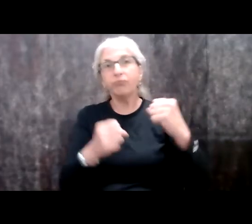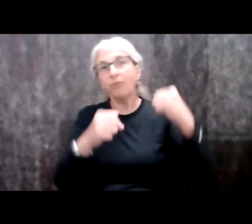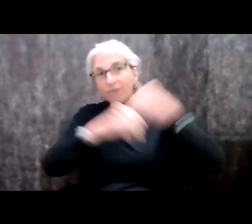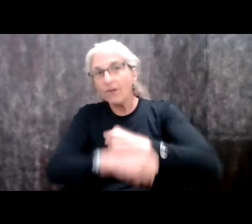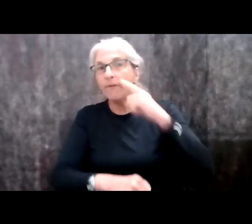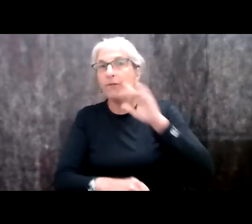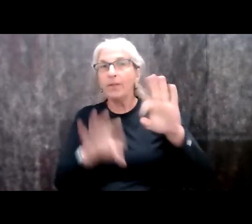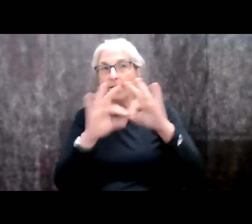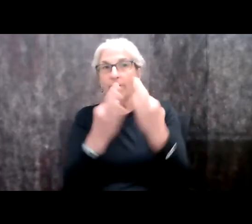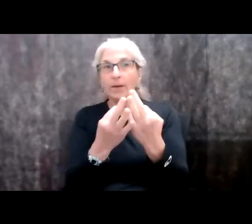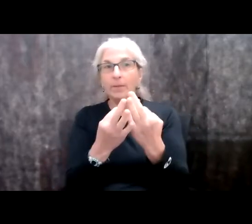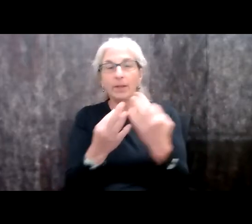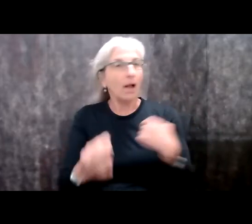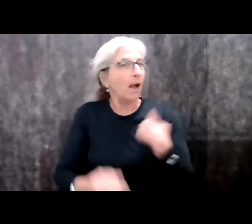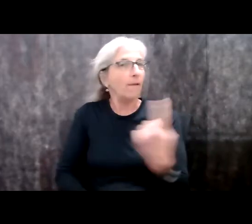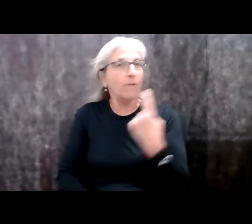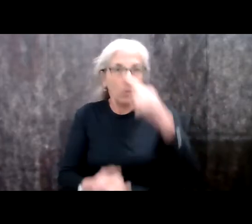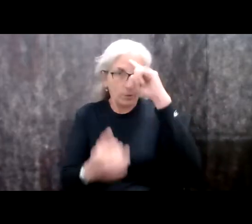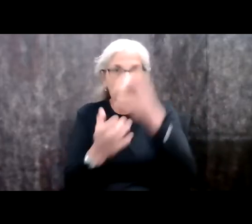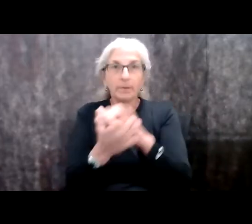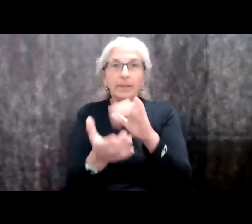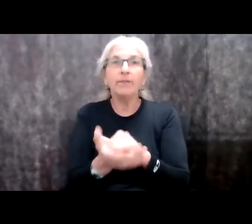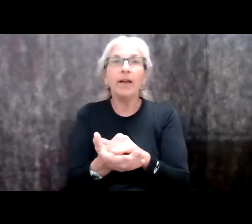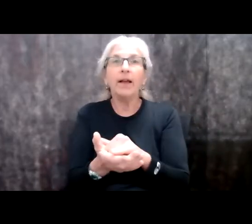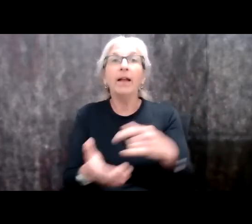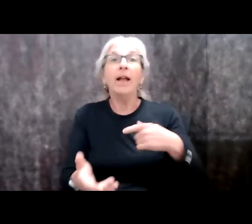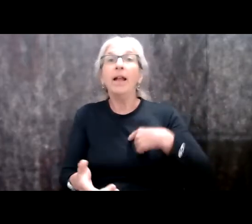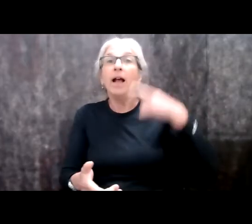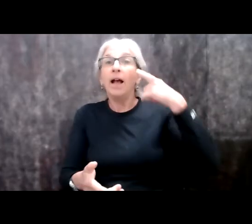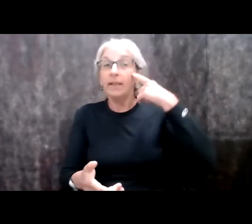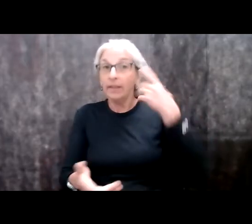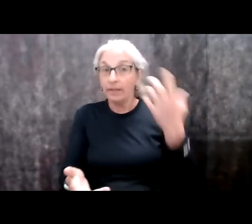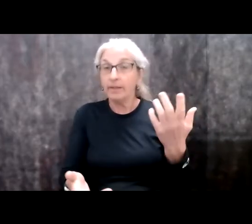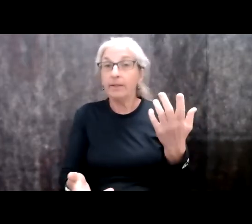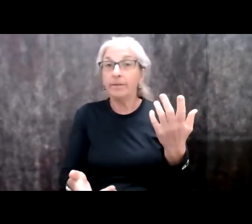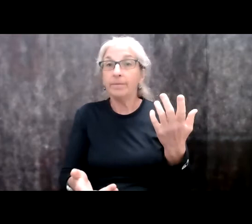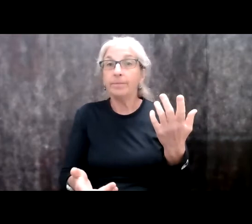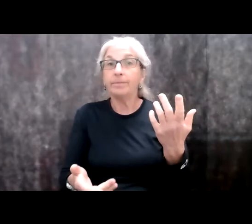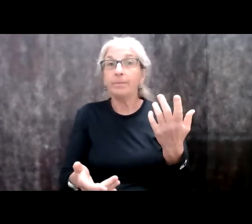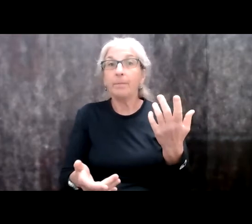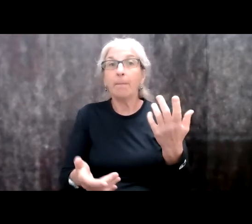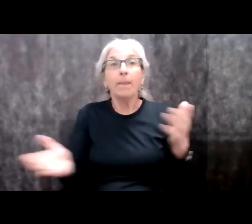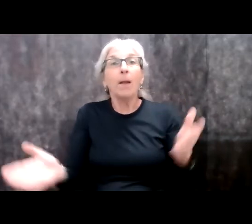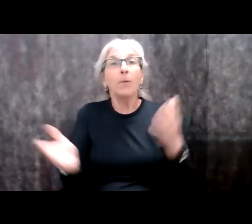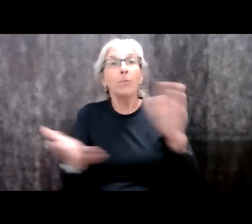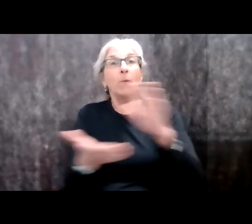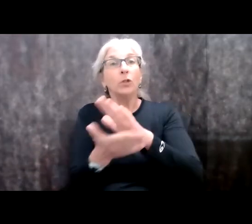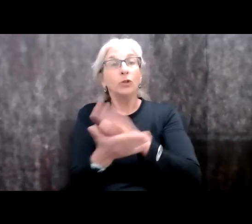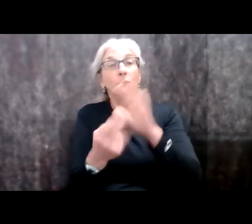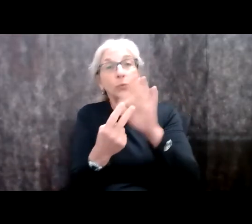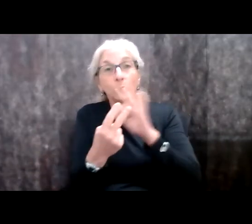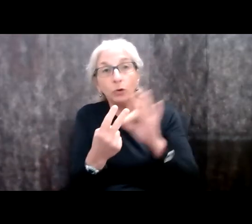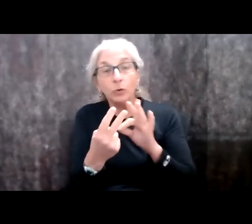had always. And I think, number one, I think promoting school choice or parental